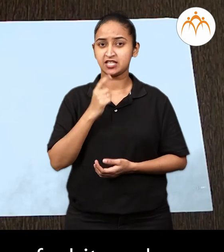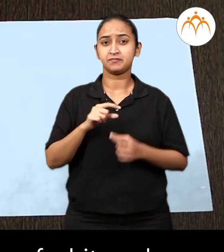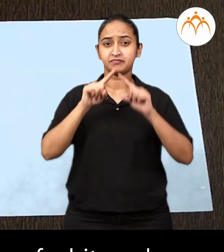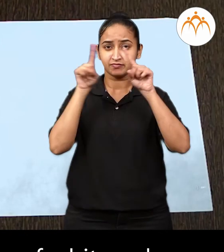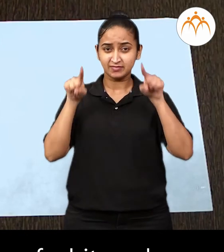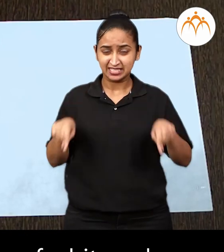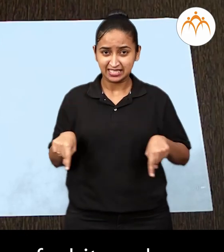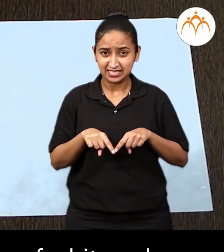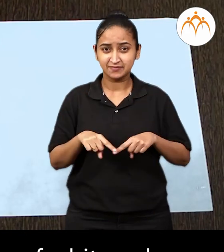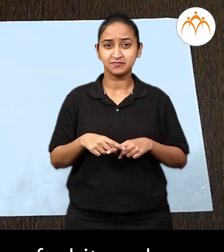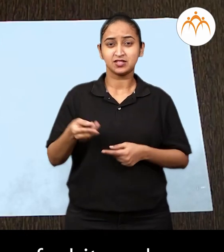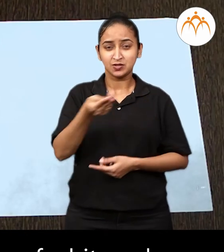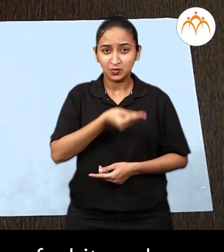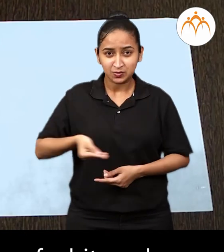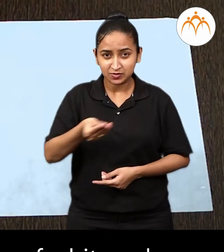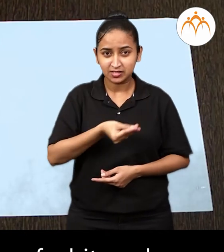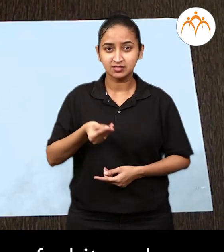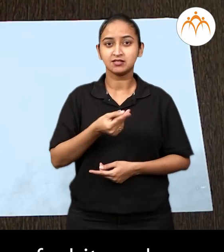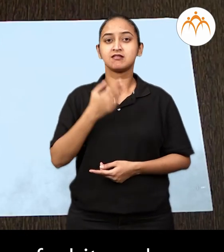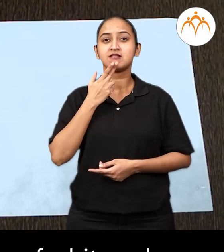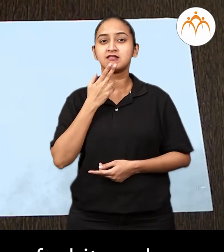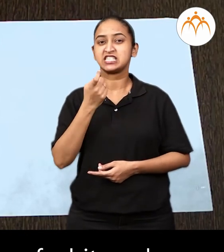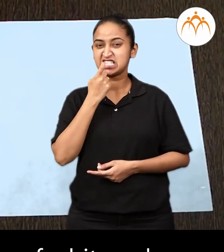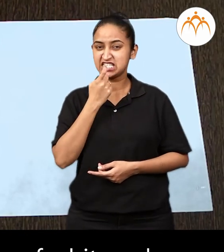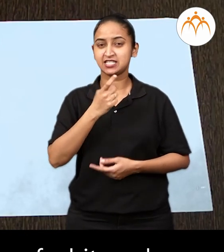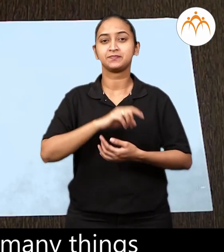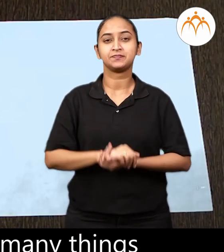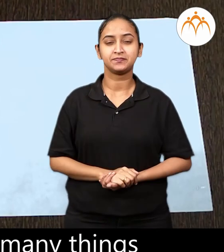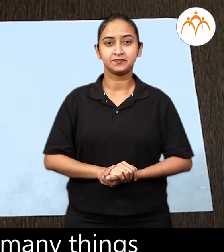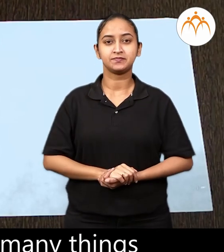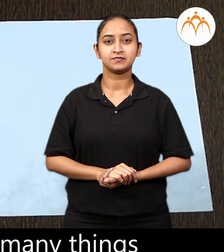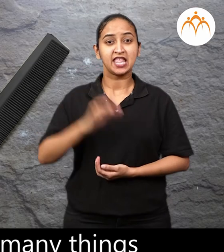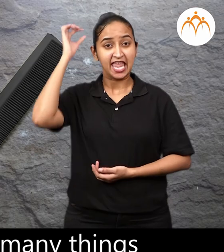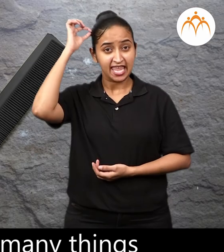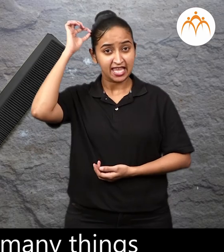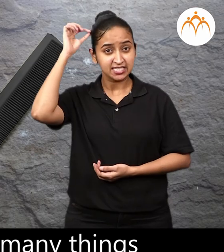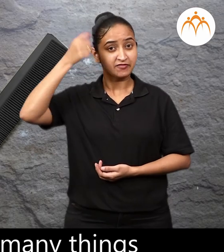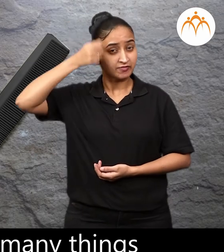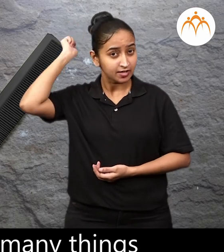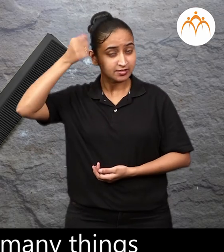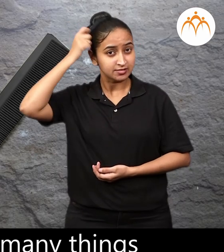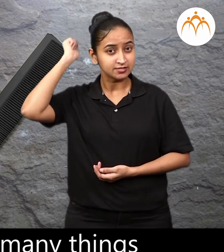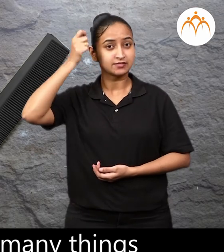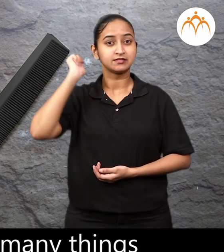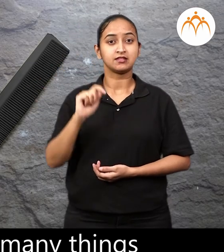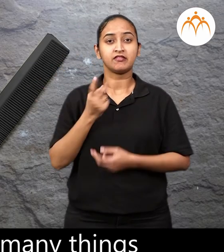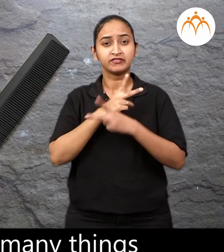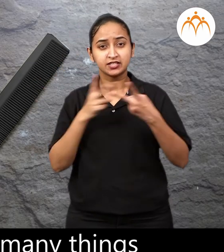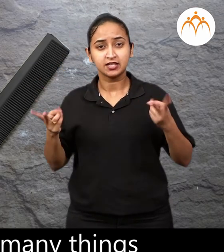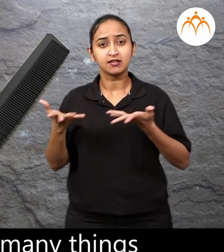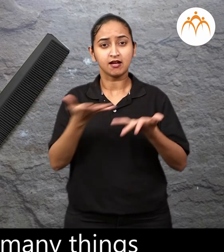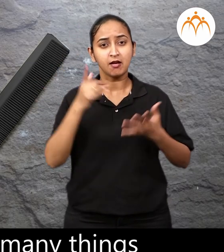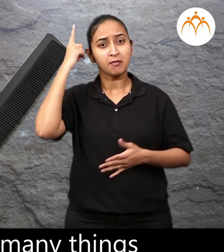Teeth, paper, rangoli are of white color. Hair, comb and